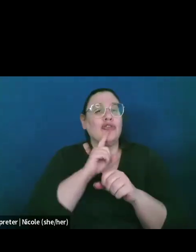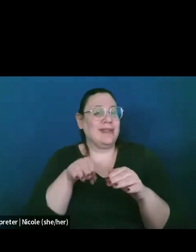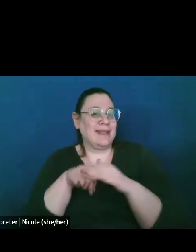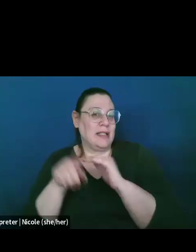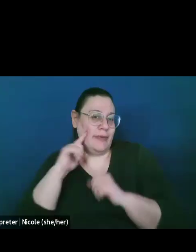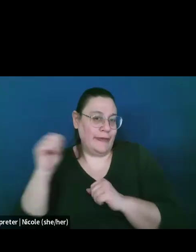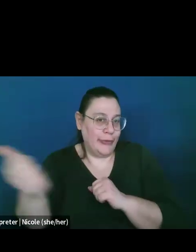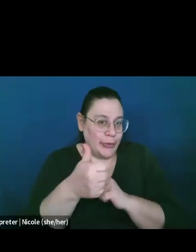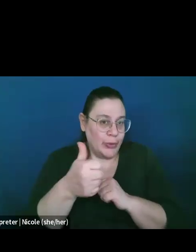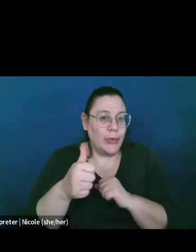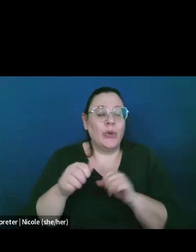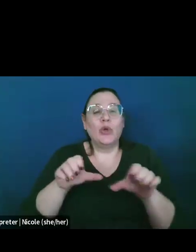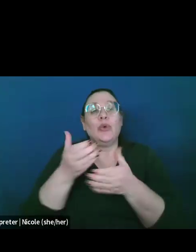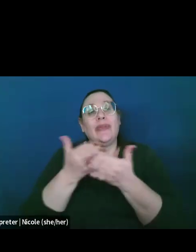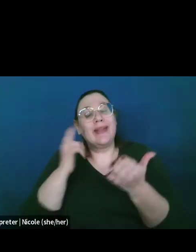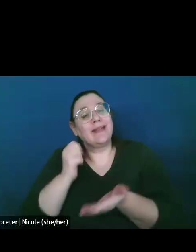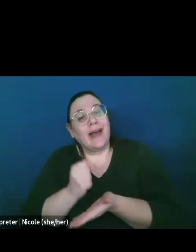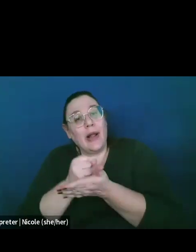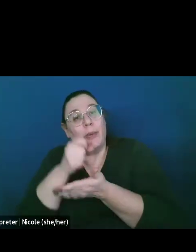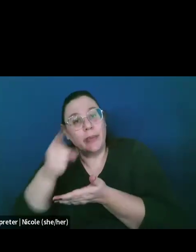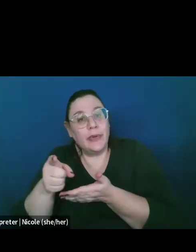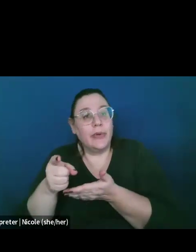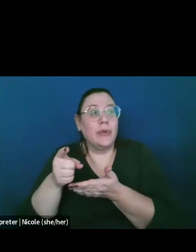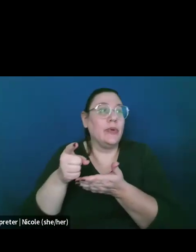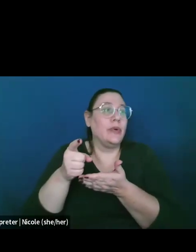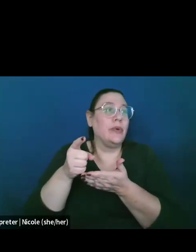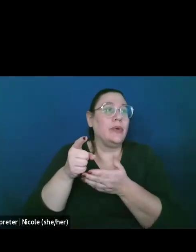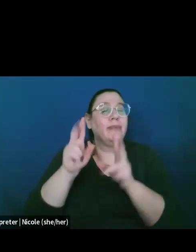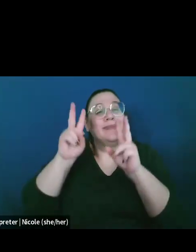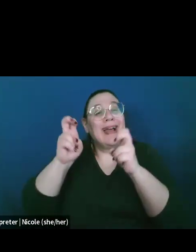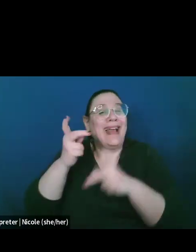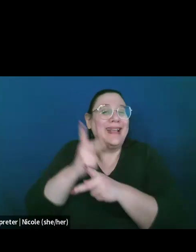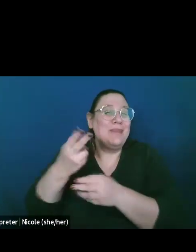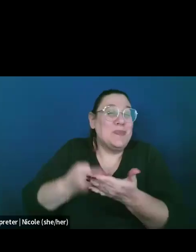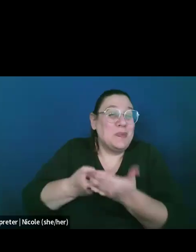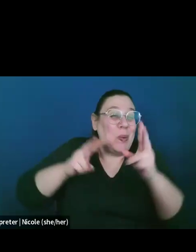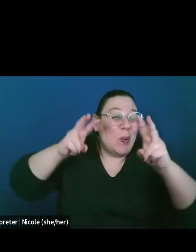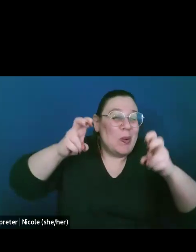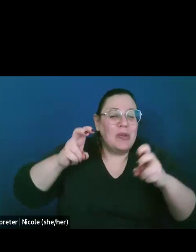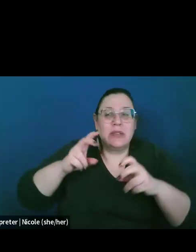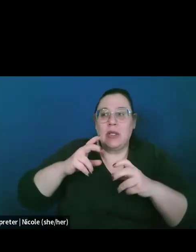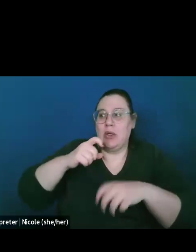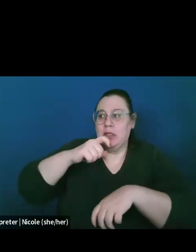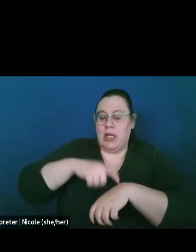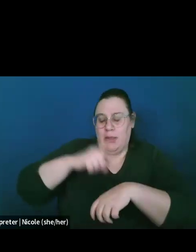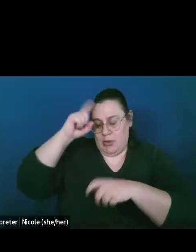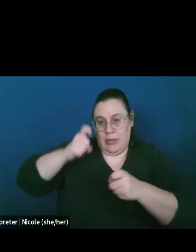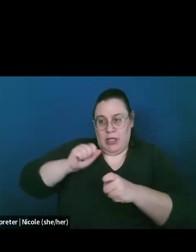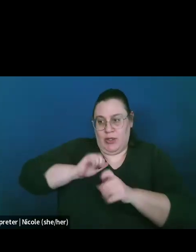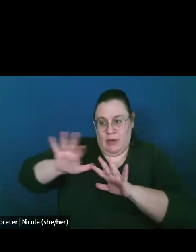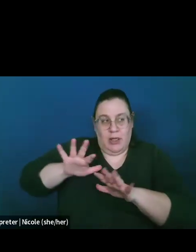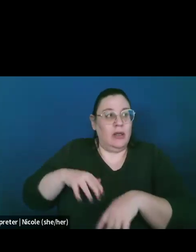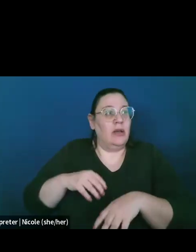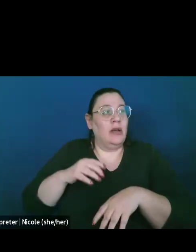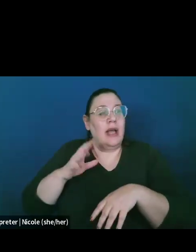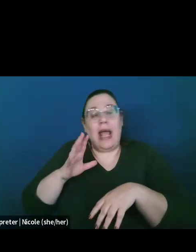you. So do things that help you keep and gain spoons, block time for your personal needs, and put things in your